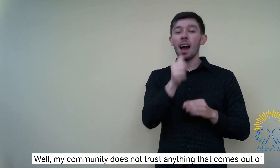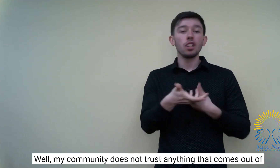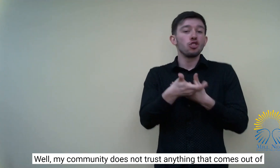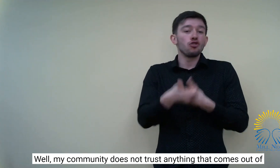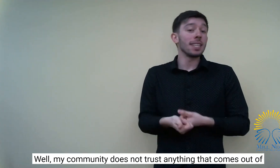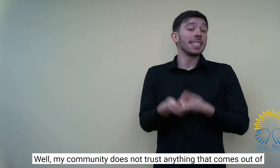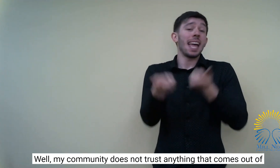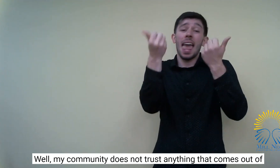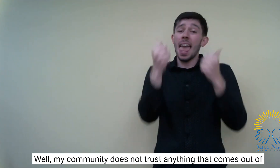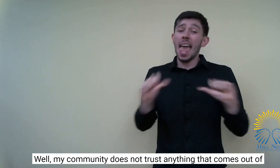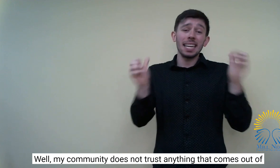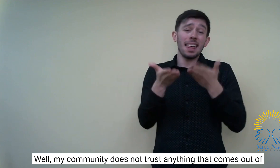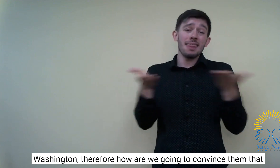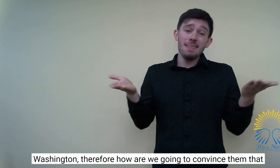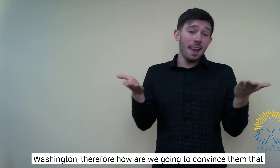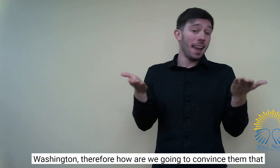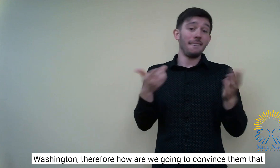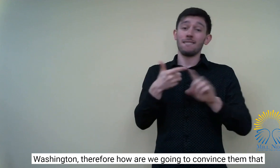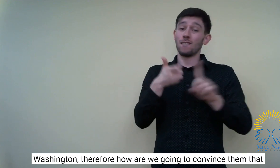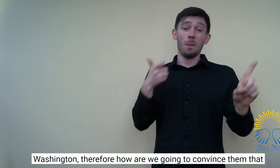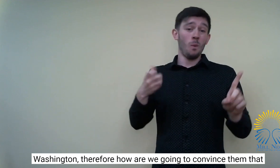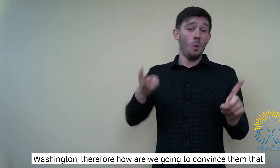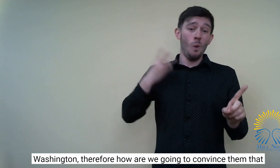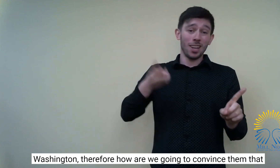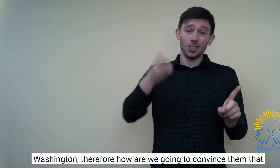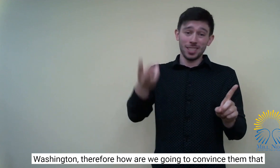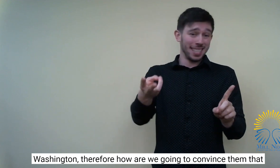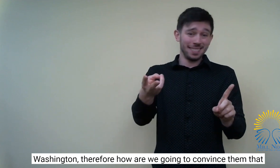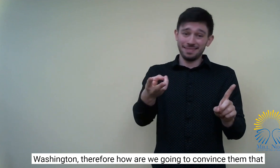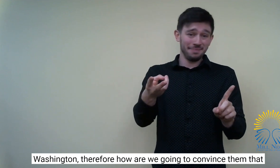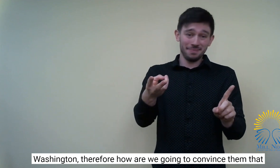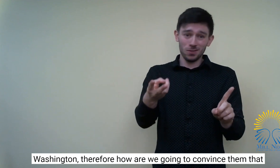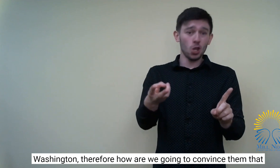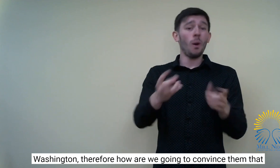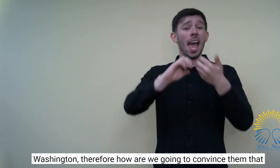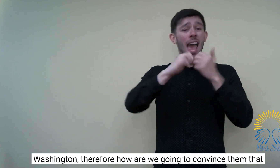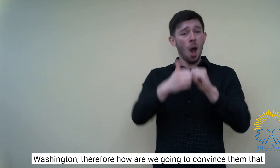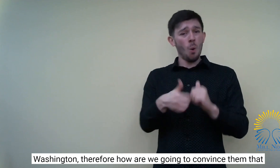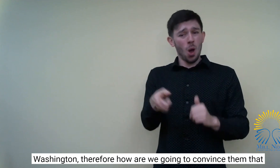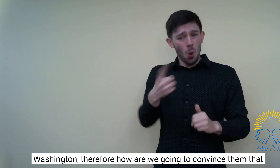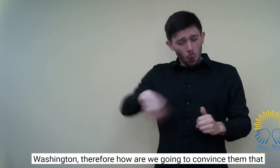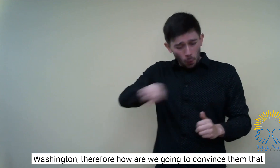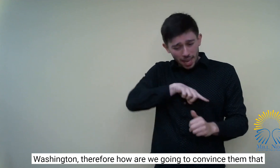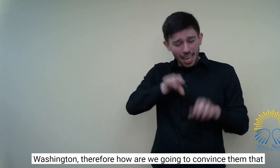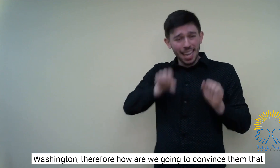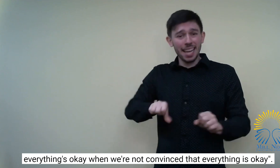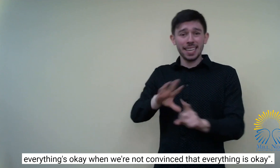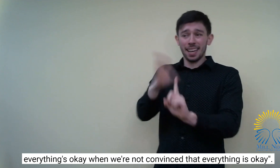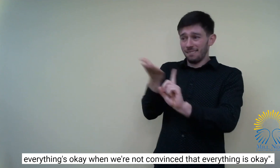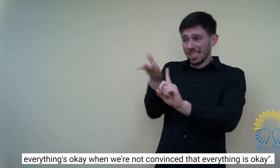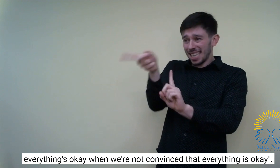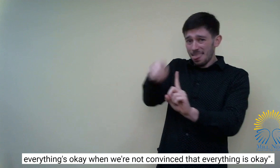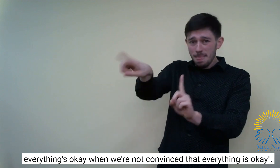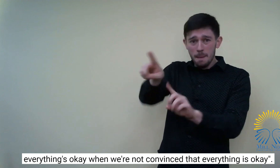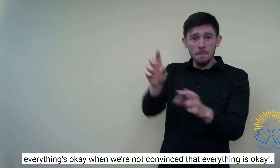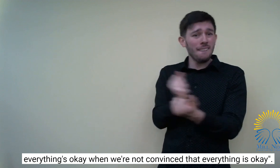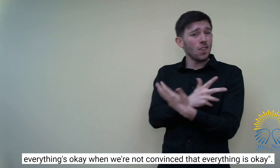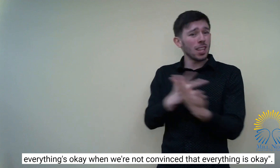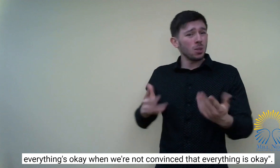that comes out of Washington. Therefore, how are we going to convince them that everything's okay when we're